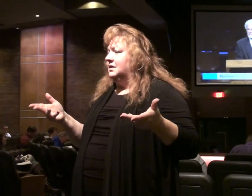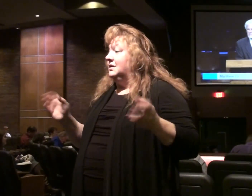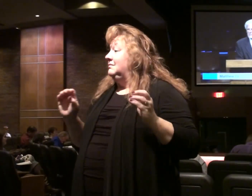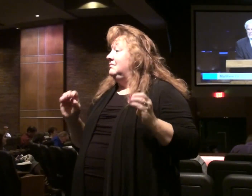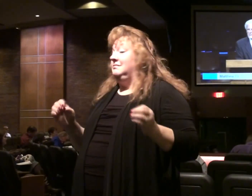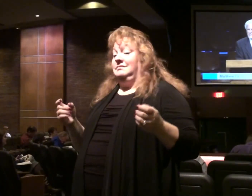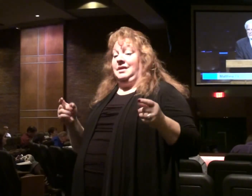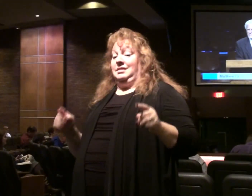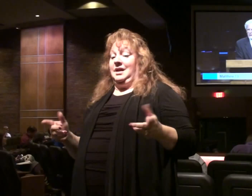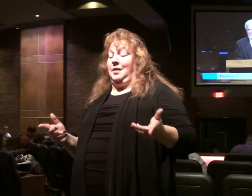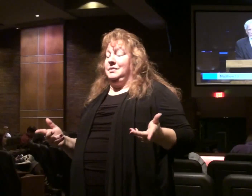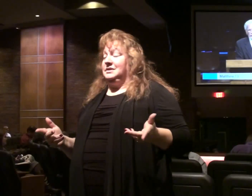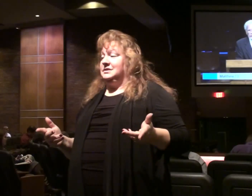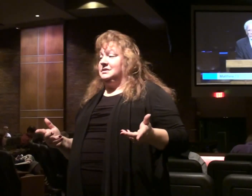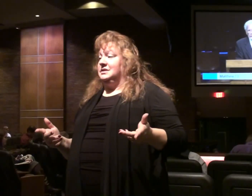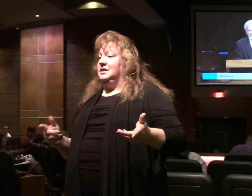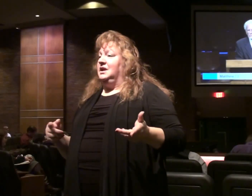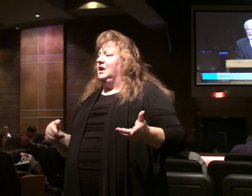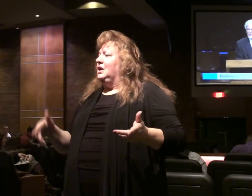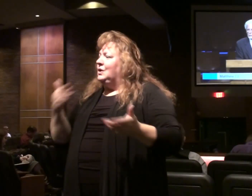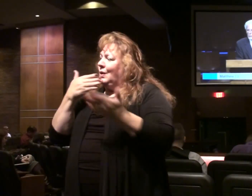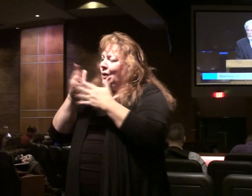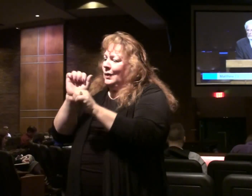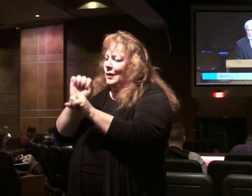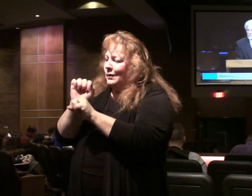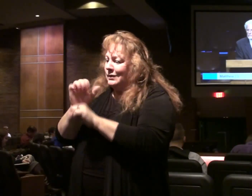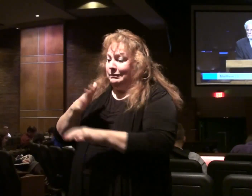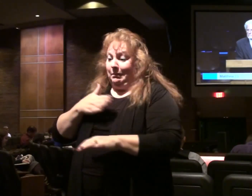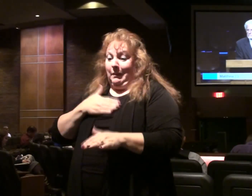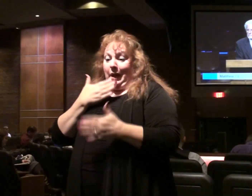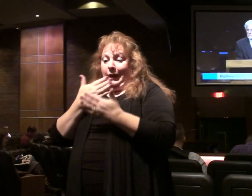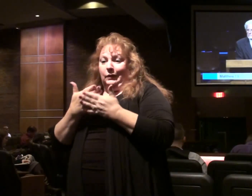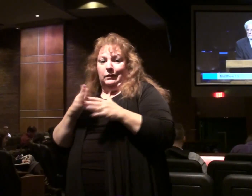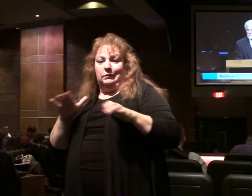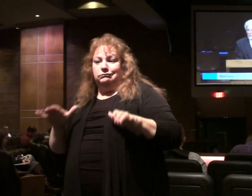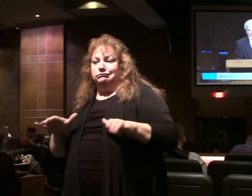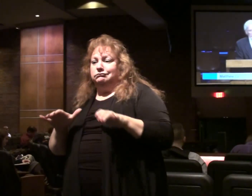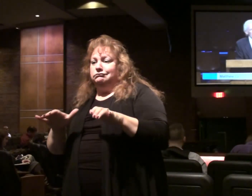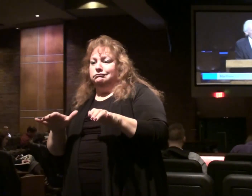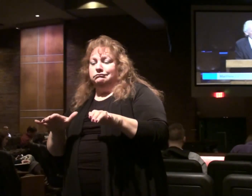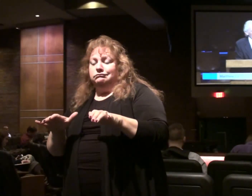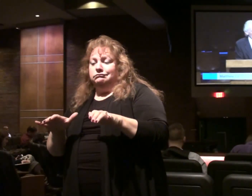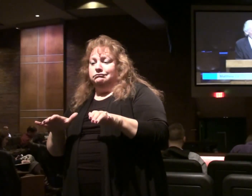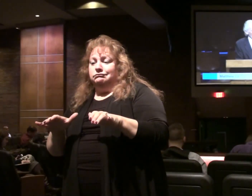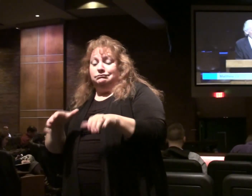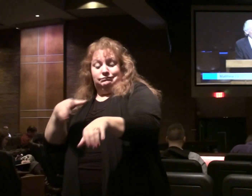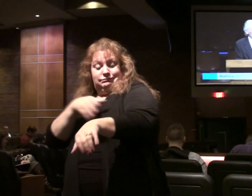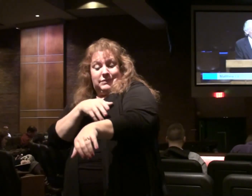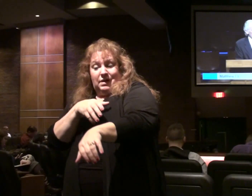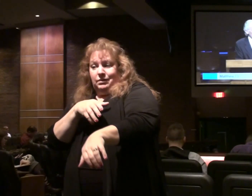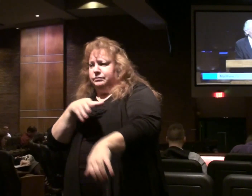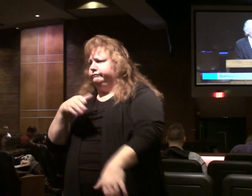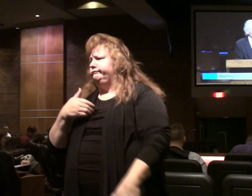happen. Because your good works, my good works, are not where the power